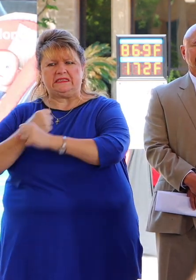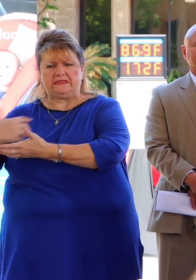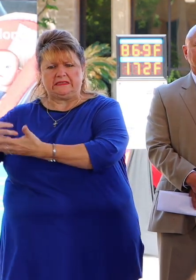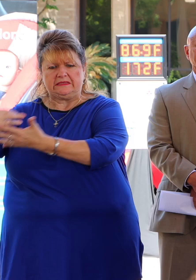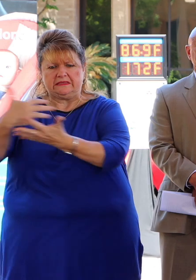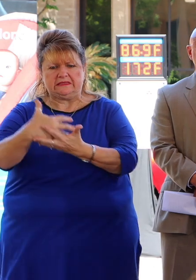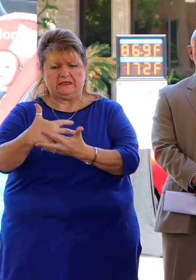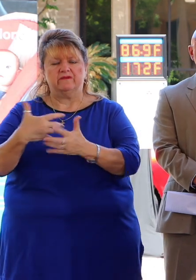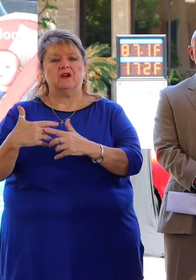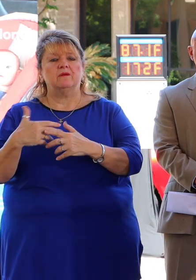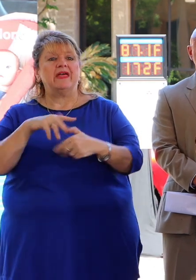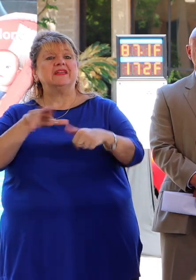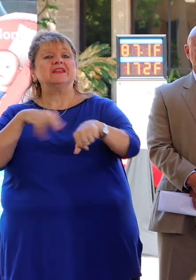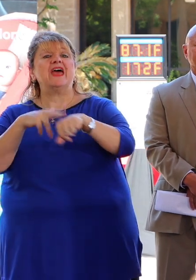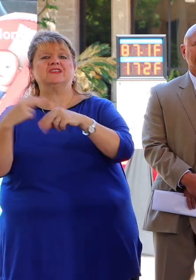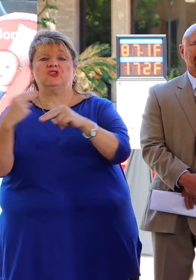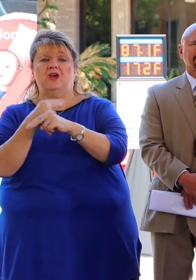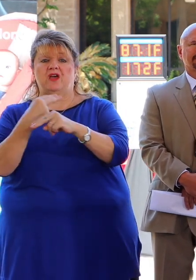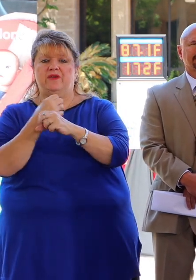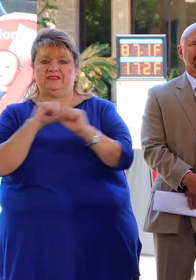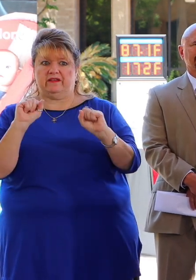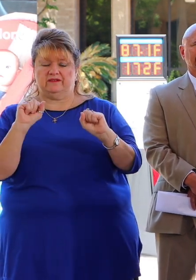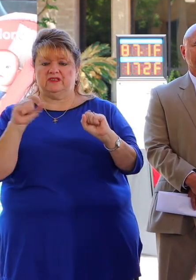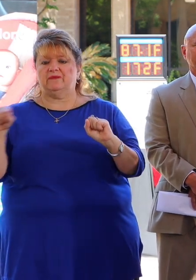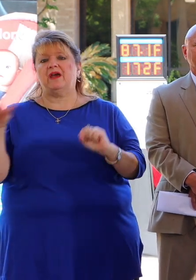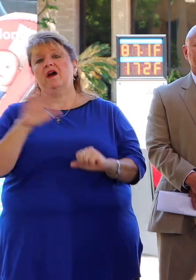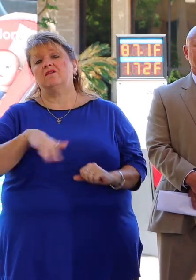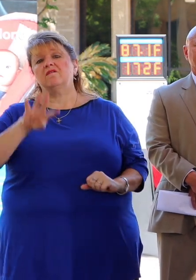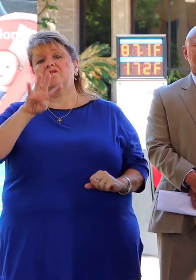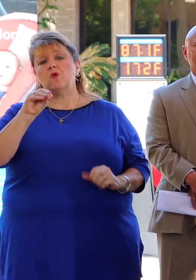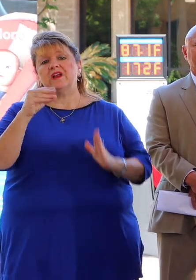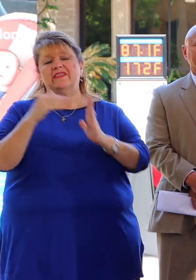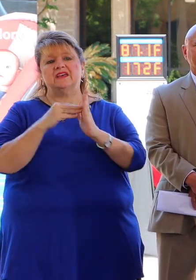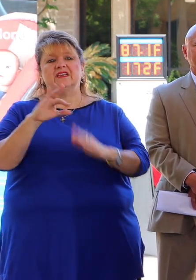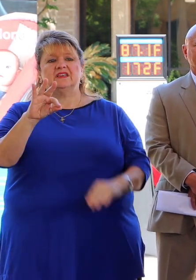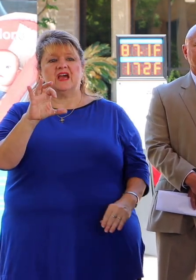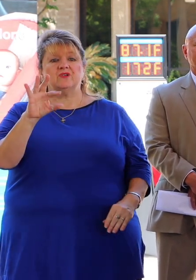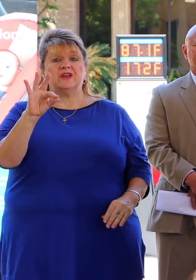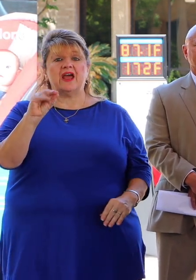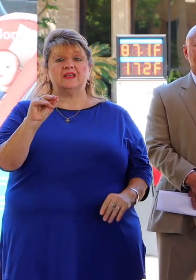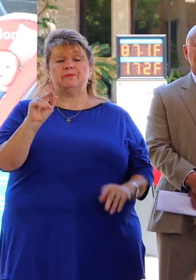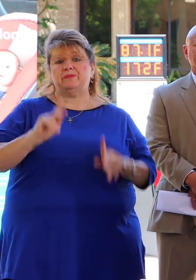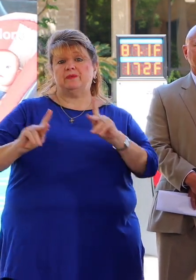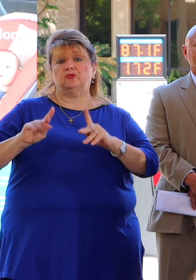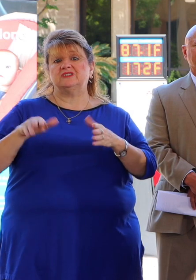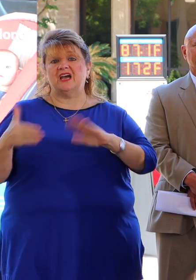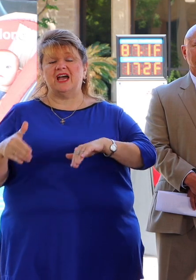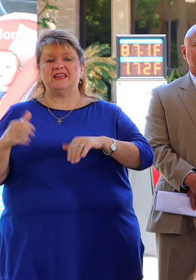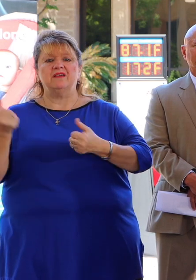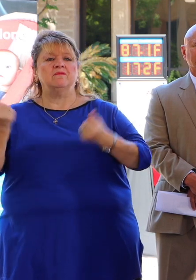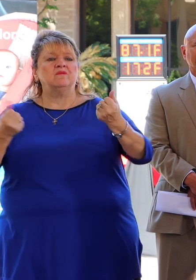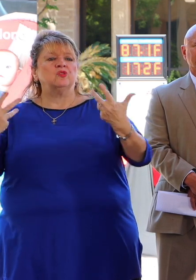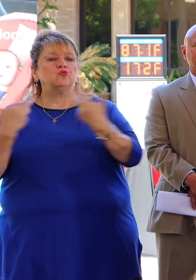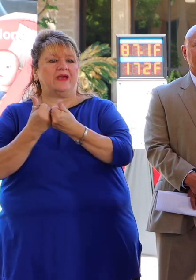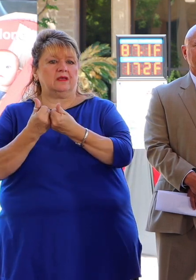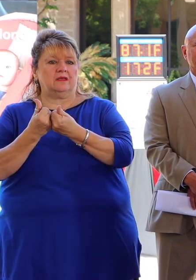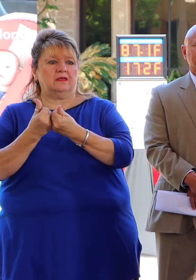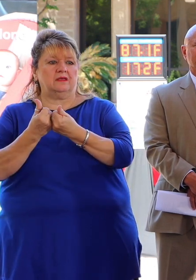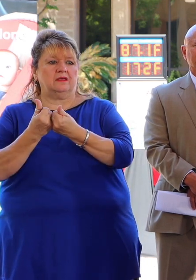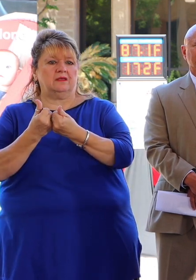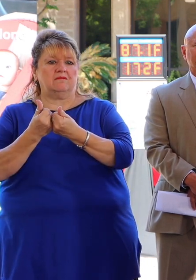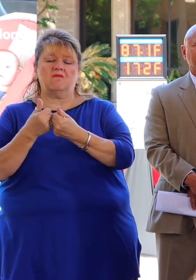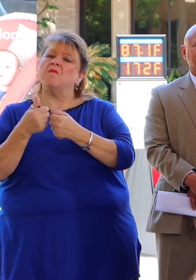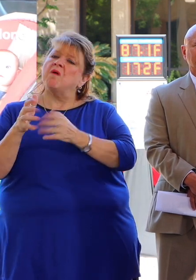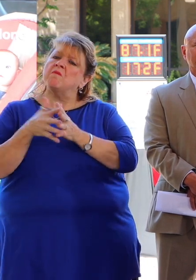Traffic Safety Administration, approximately 40,990 people died in motor vehicle-related crashes on